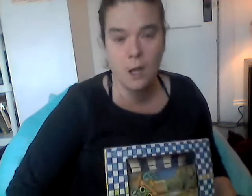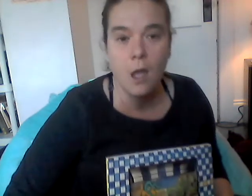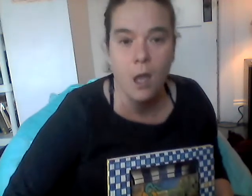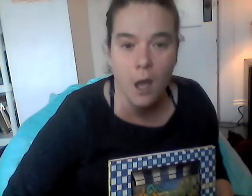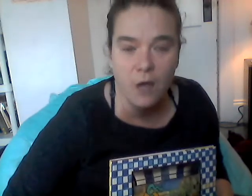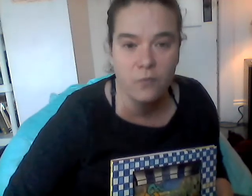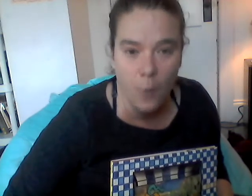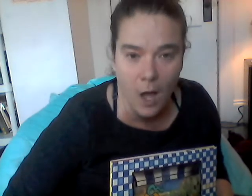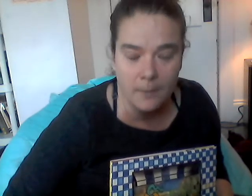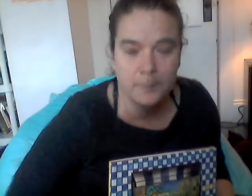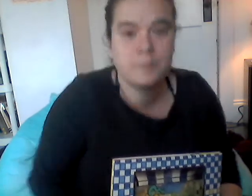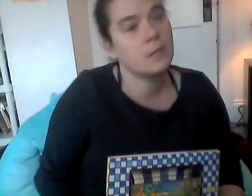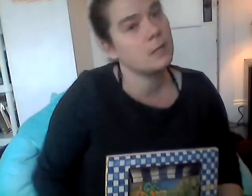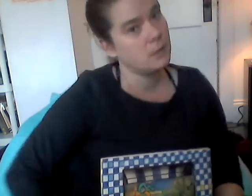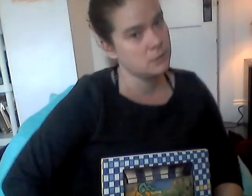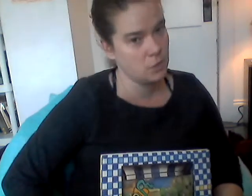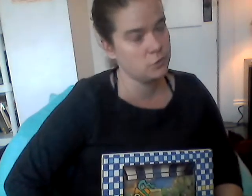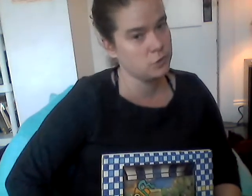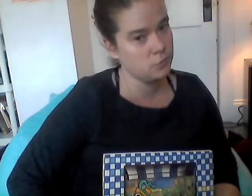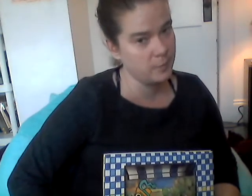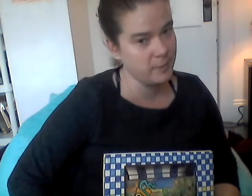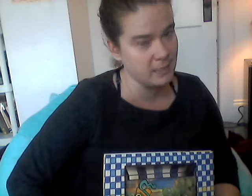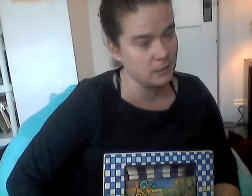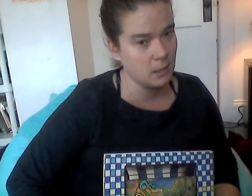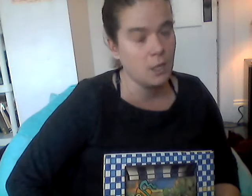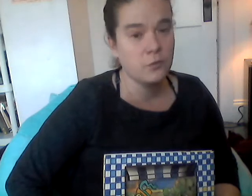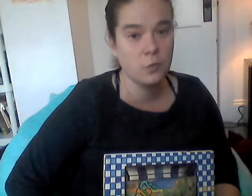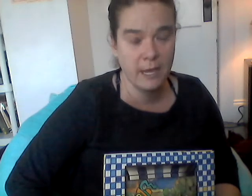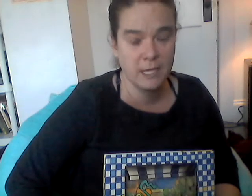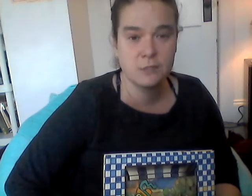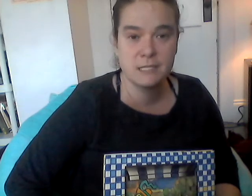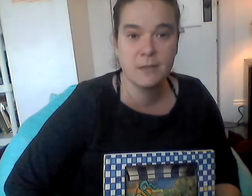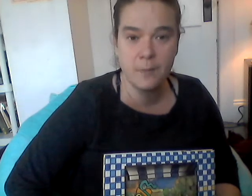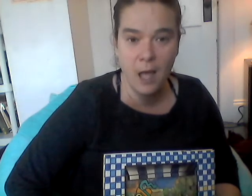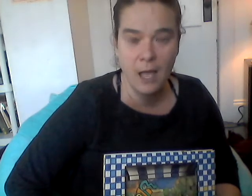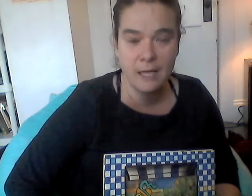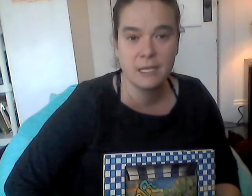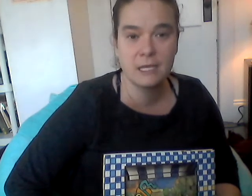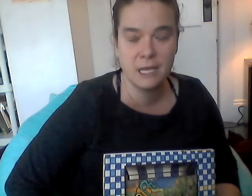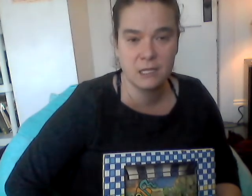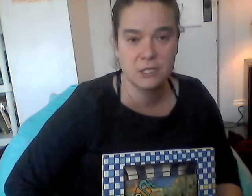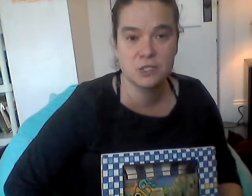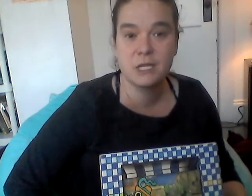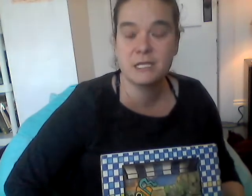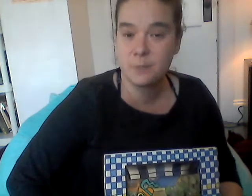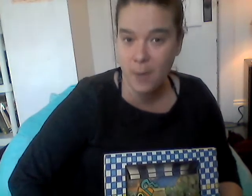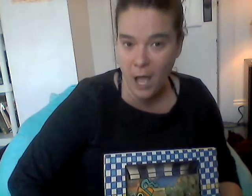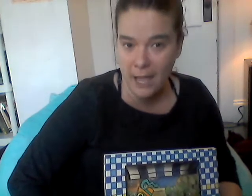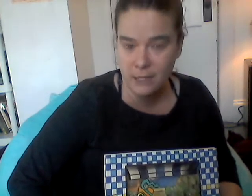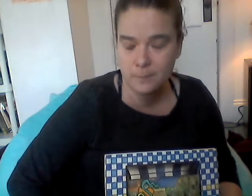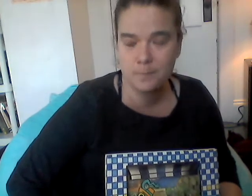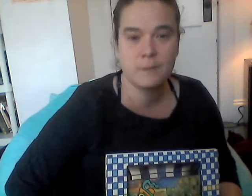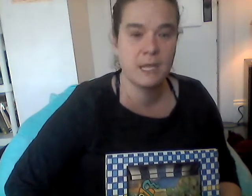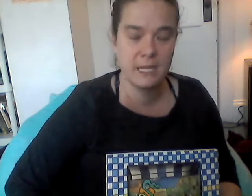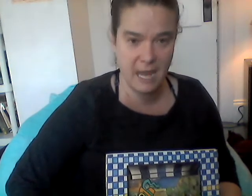Au revoir. So, to repeat, the way you say bye in English is bye. Bye. In